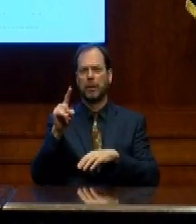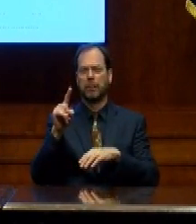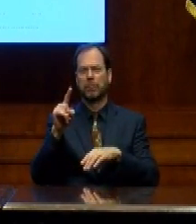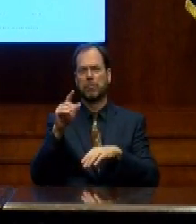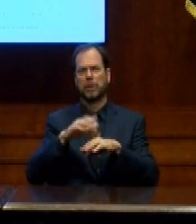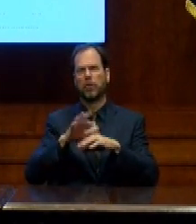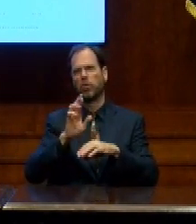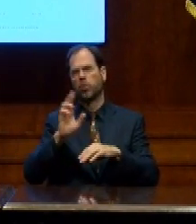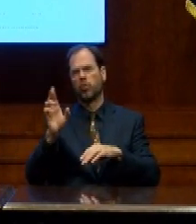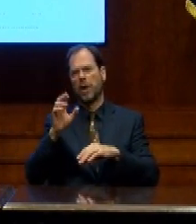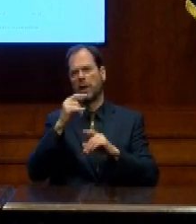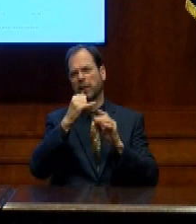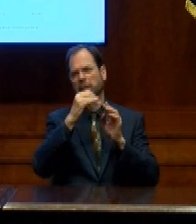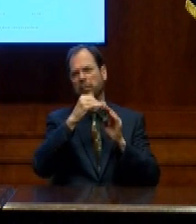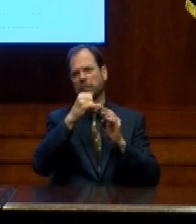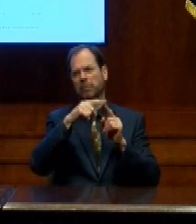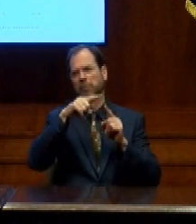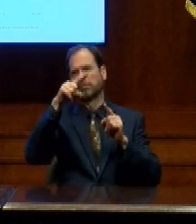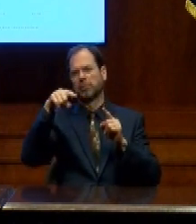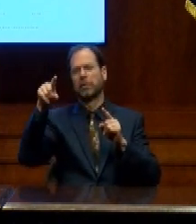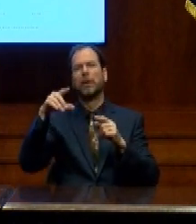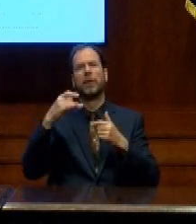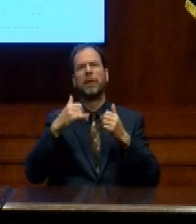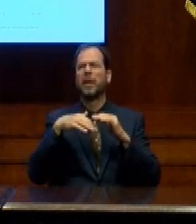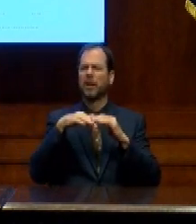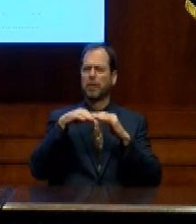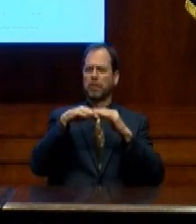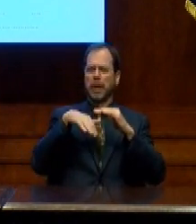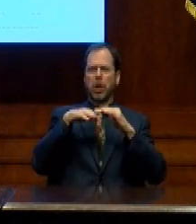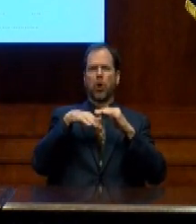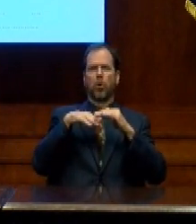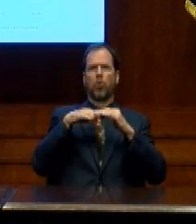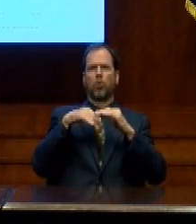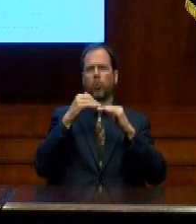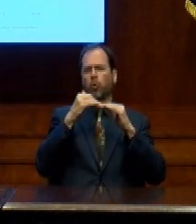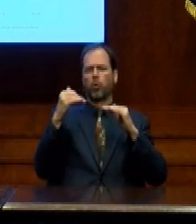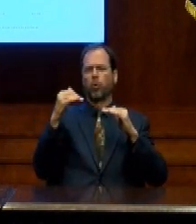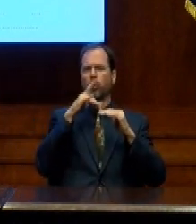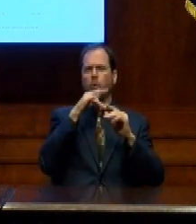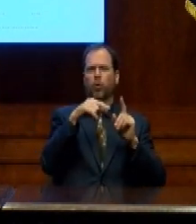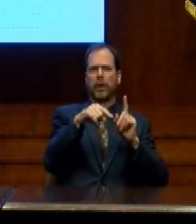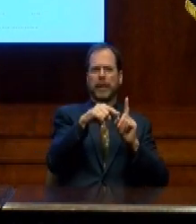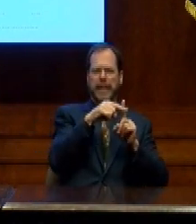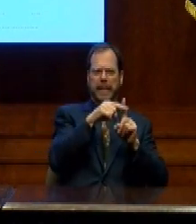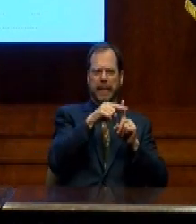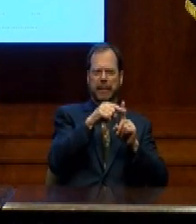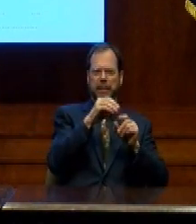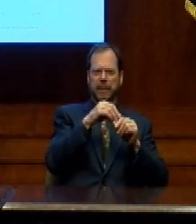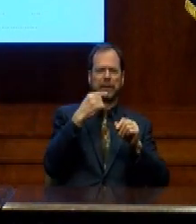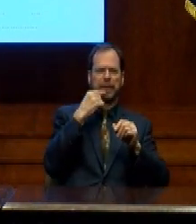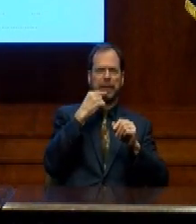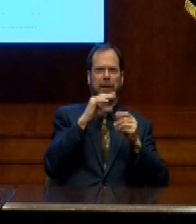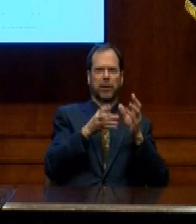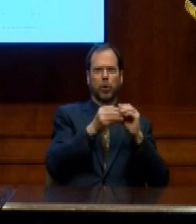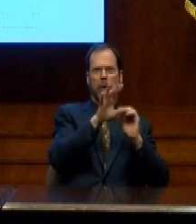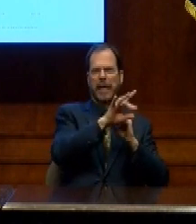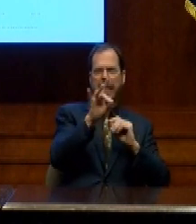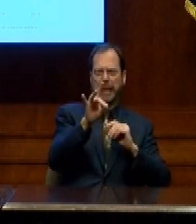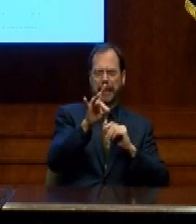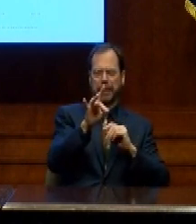right-hand side on the red line. That clearly is below the high water mark for those testing positive in San Antonio, which was